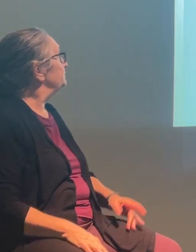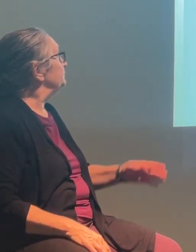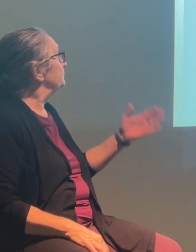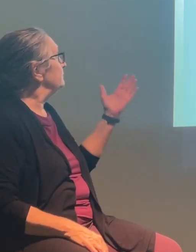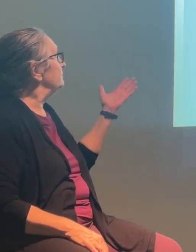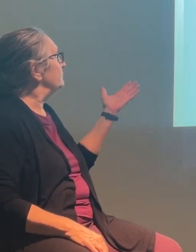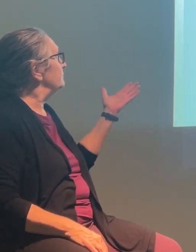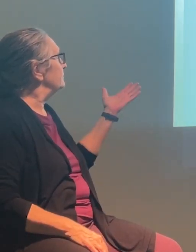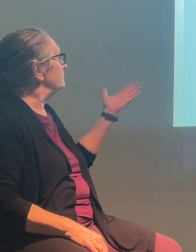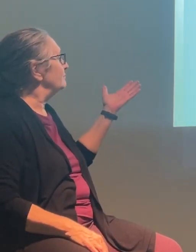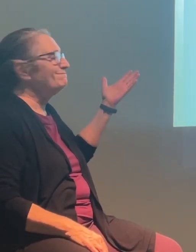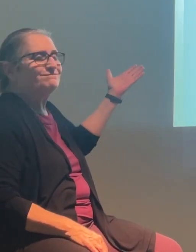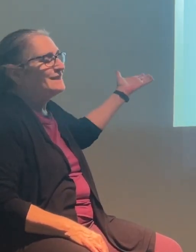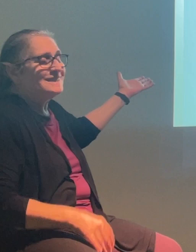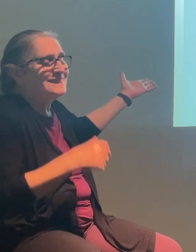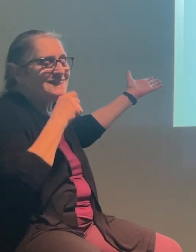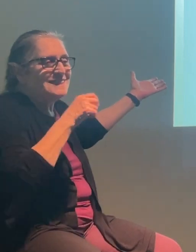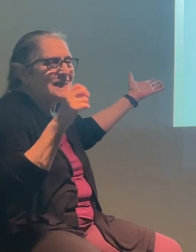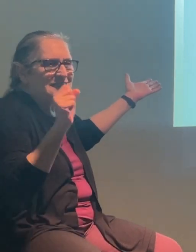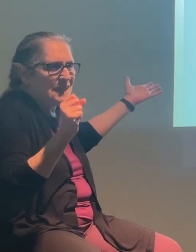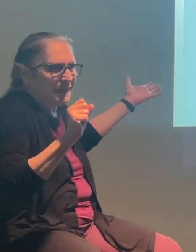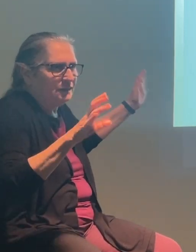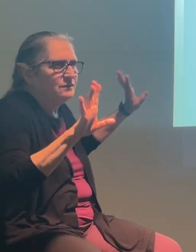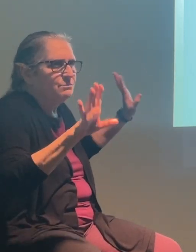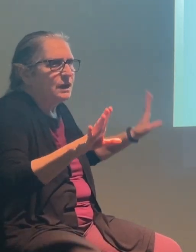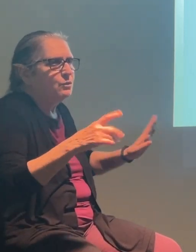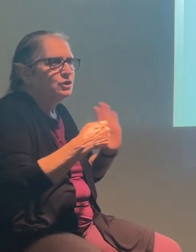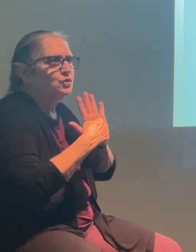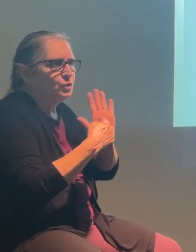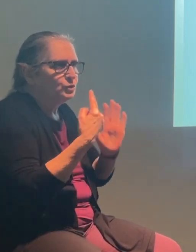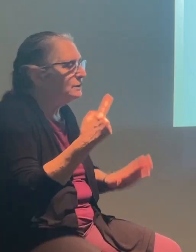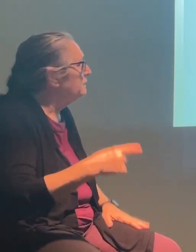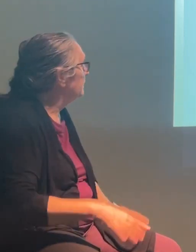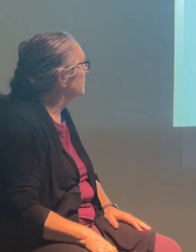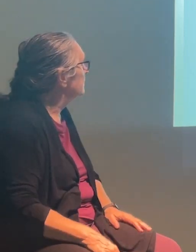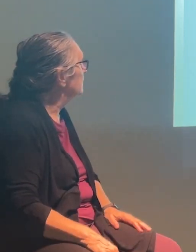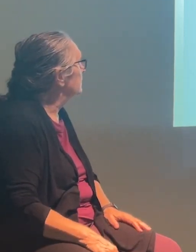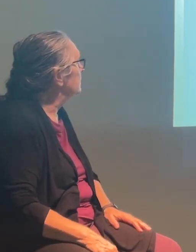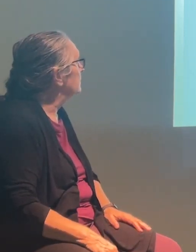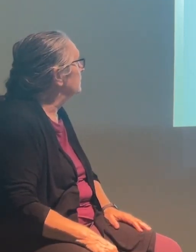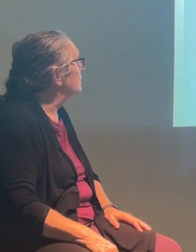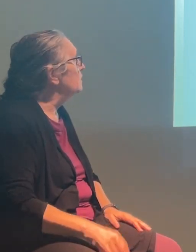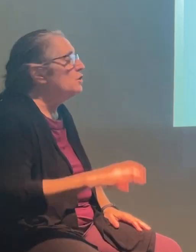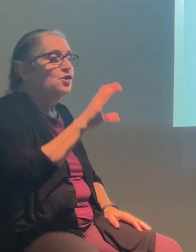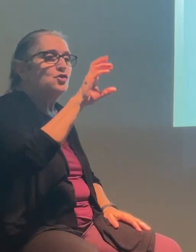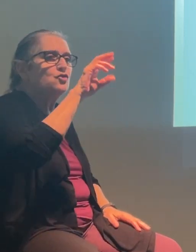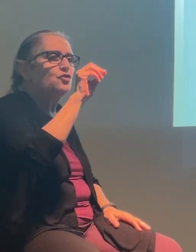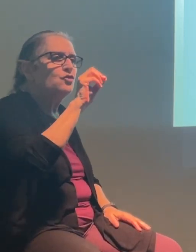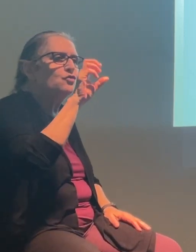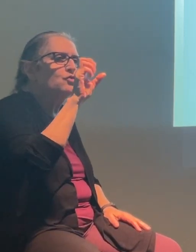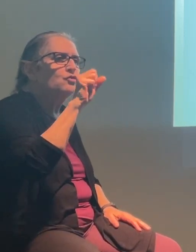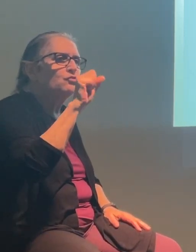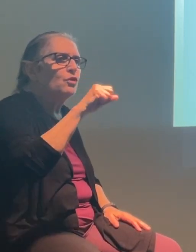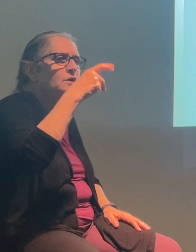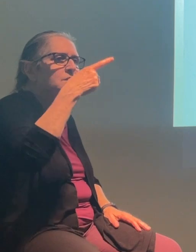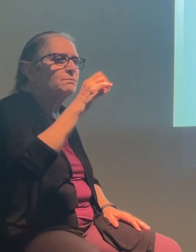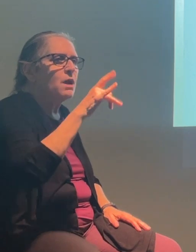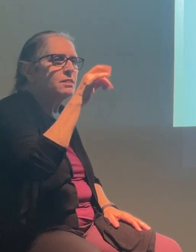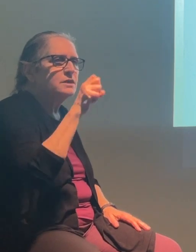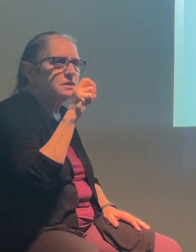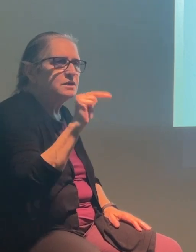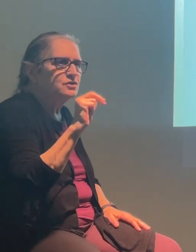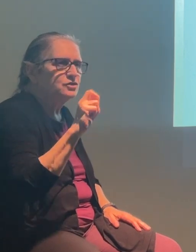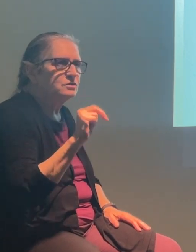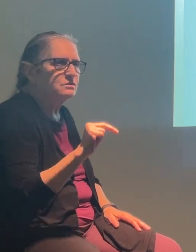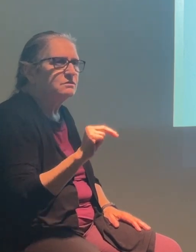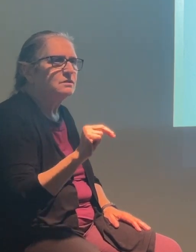this has nothing to do with Steichen, but it's just to show you something. So cross-pollination is something that always happens in art. There's nothing